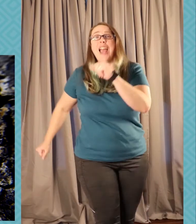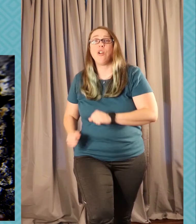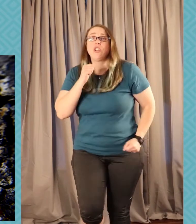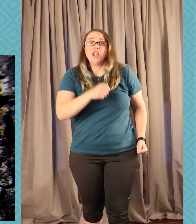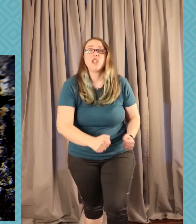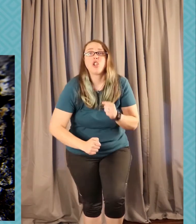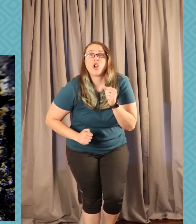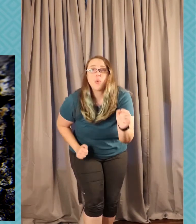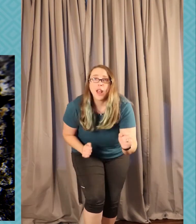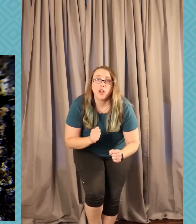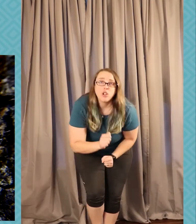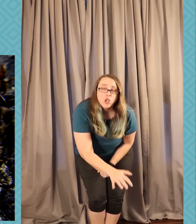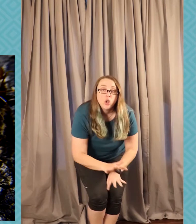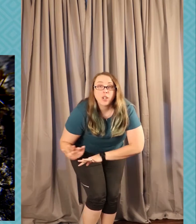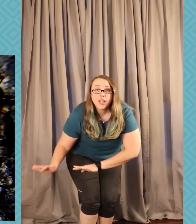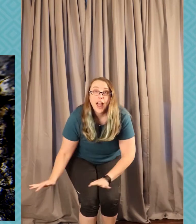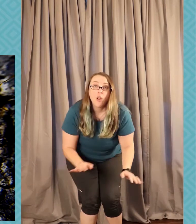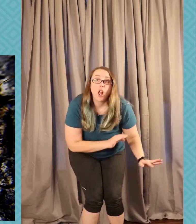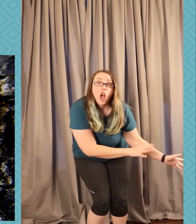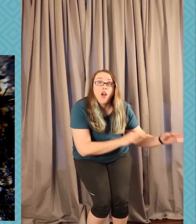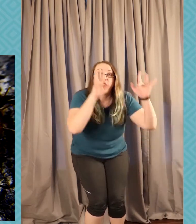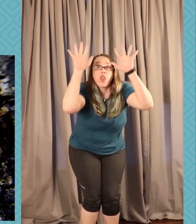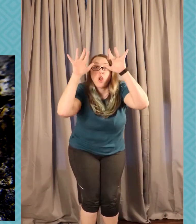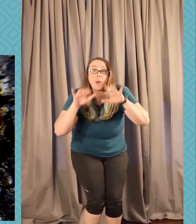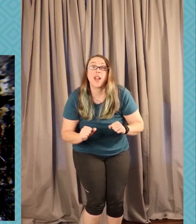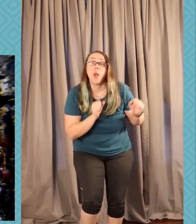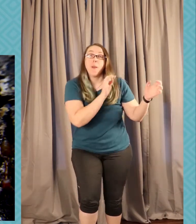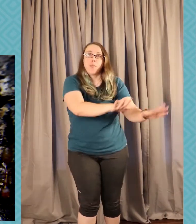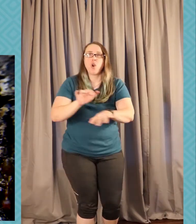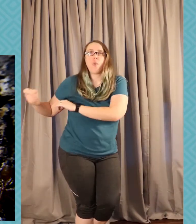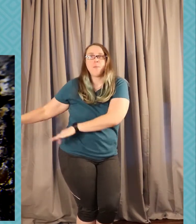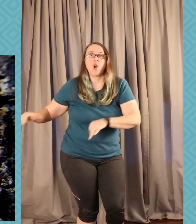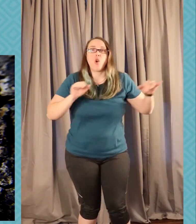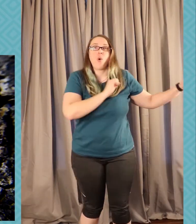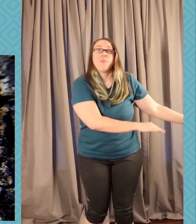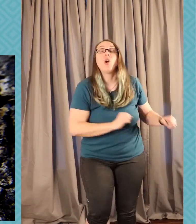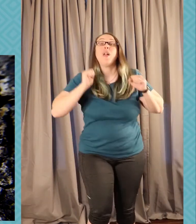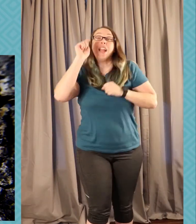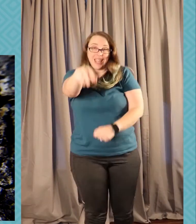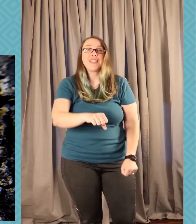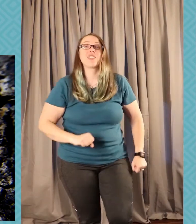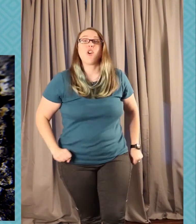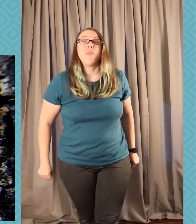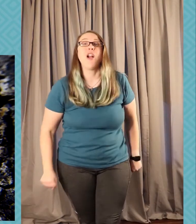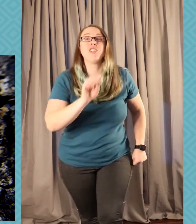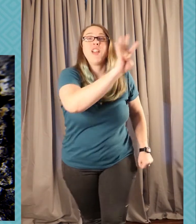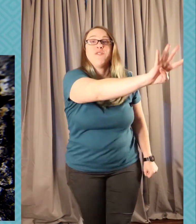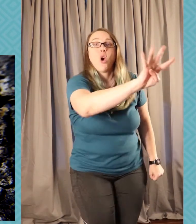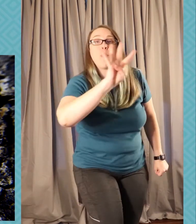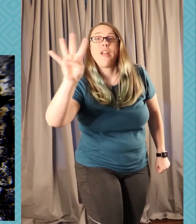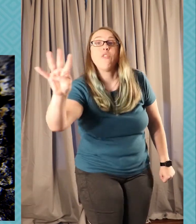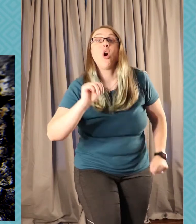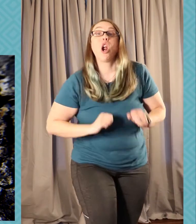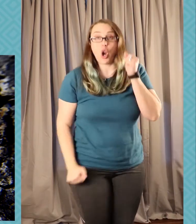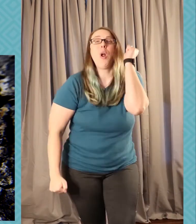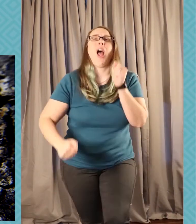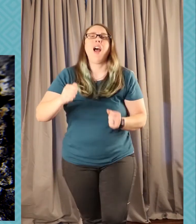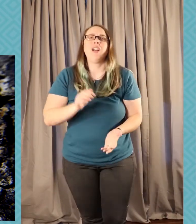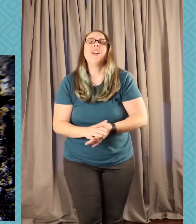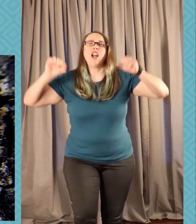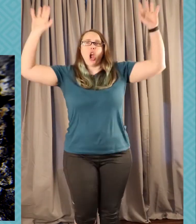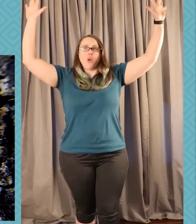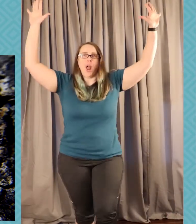down into the ground to get out of the rain. The ants go marching four by four